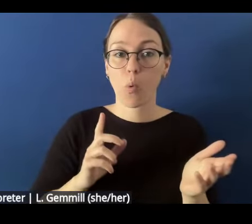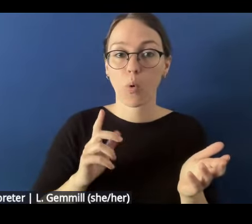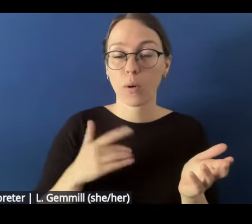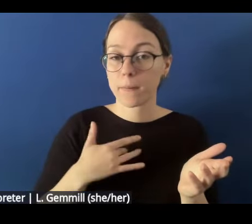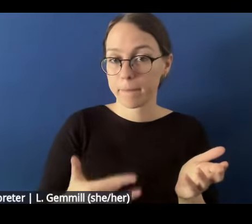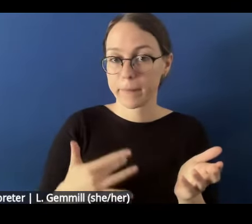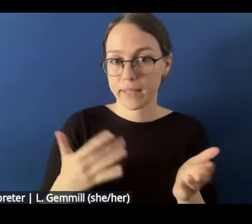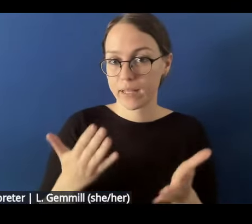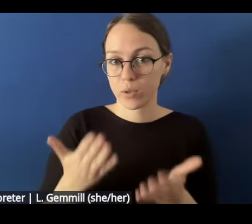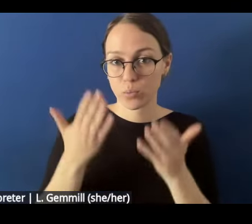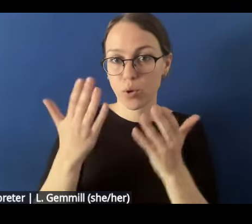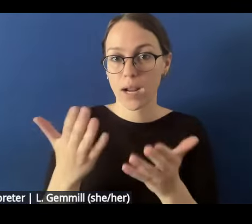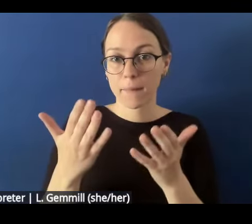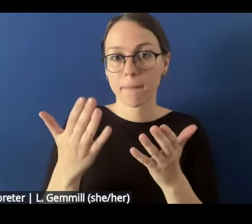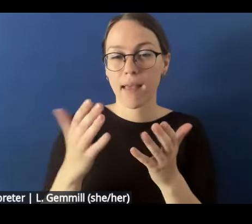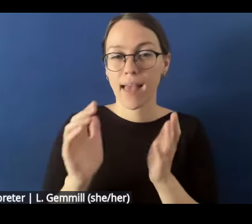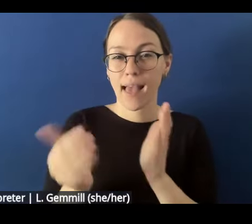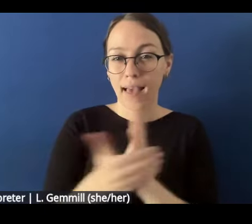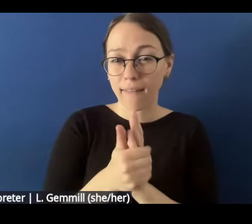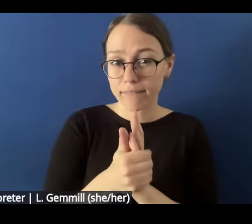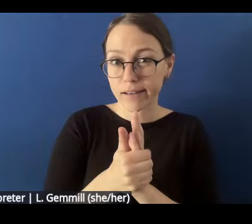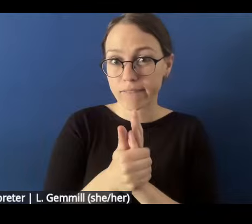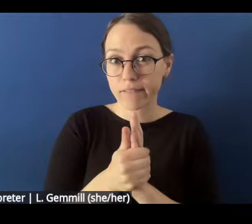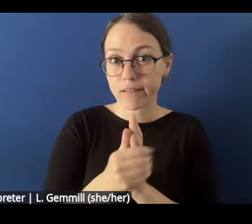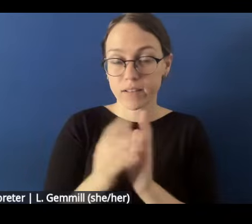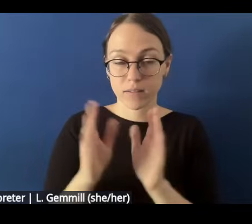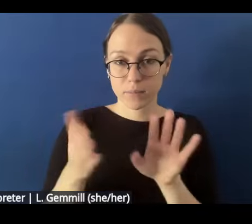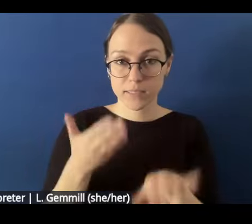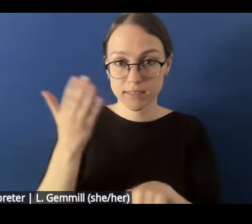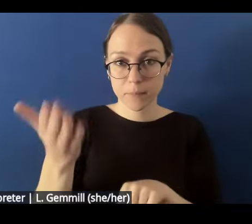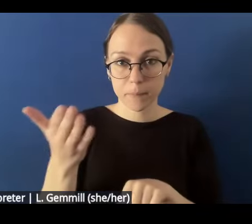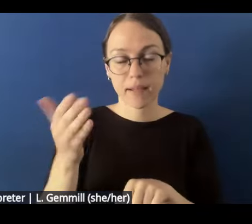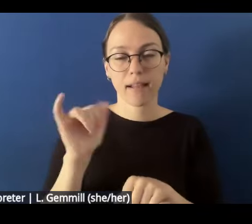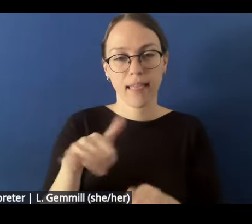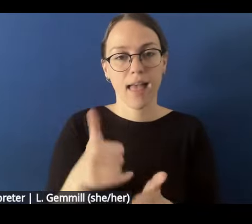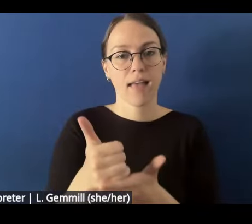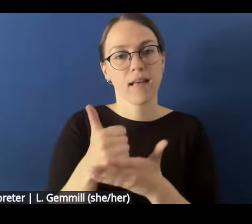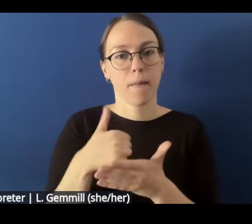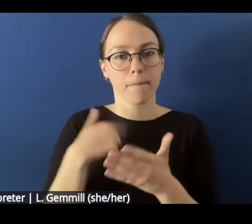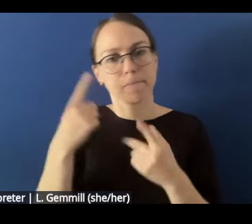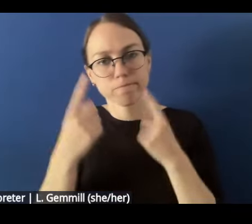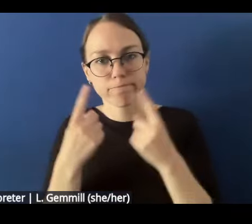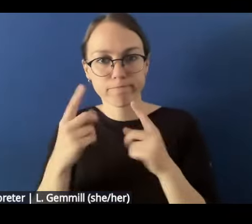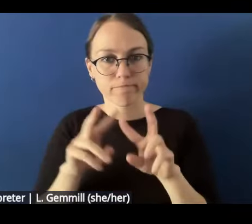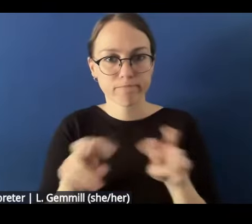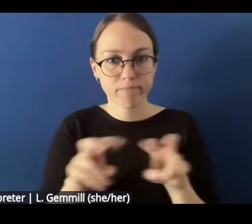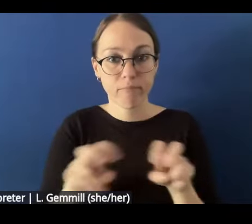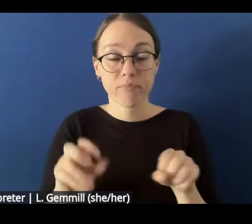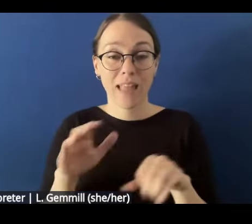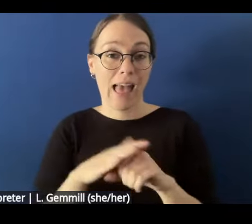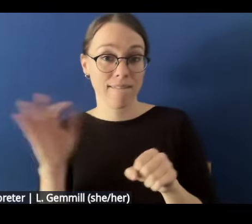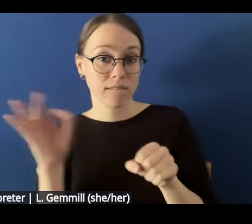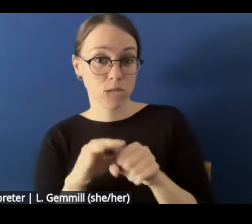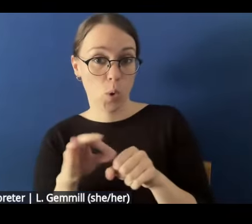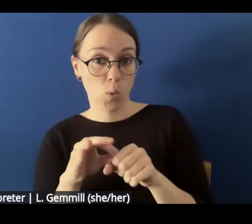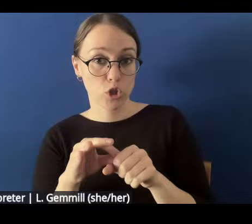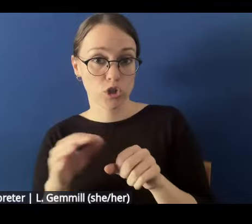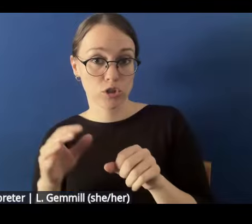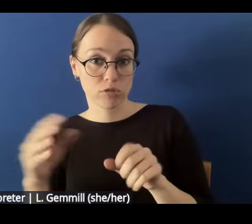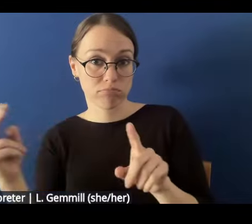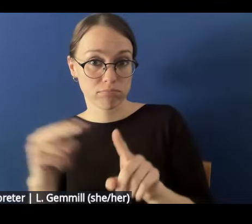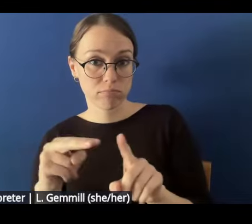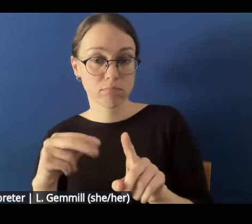submitted, because that's a little bit, it takes that into consideration. We do on the voter side, when we're looking at comparing signatures, we do also take that